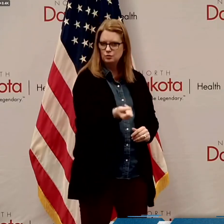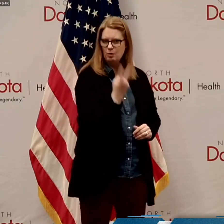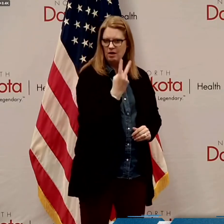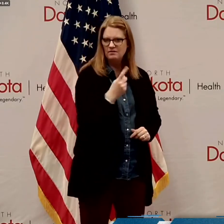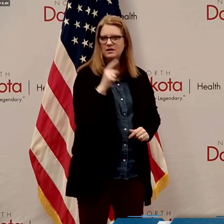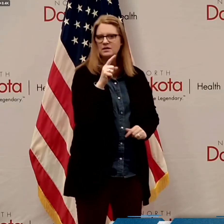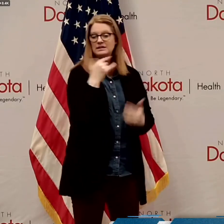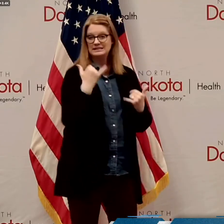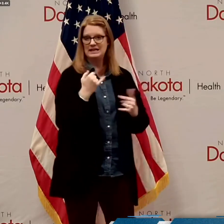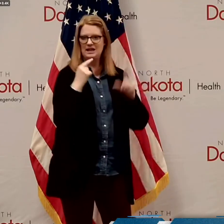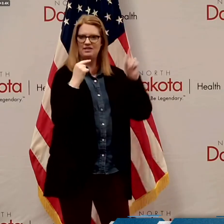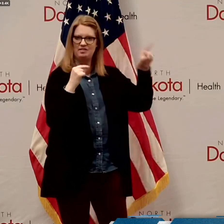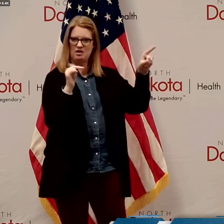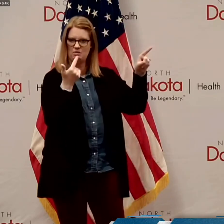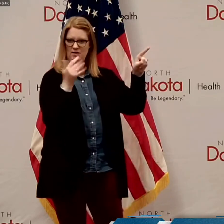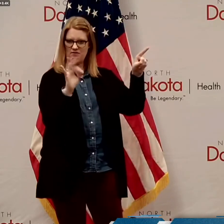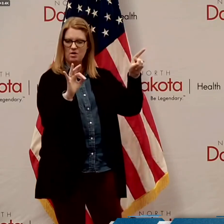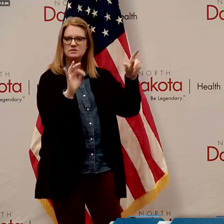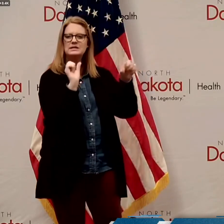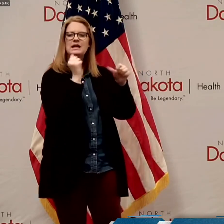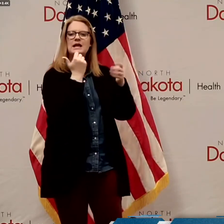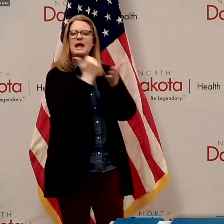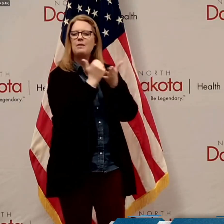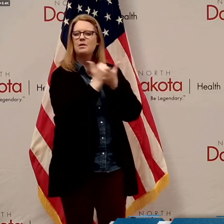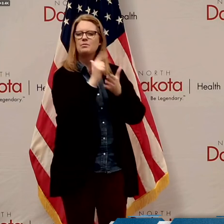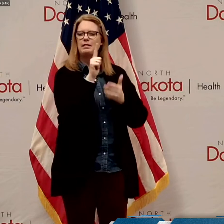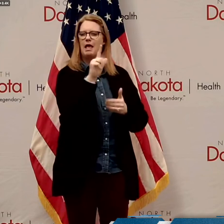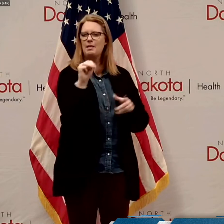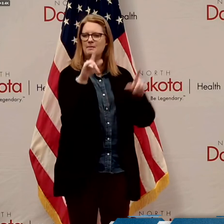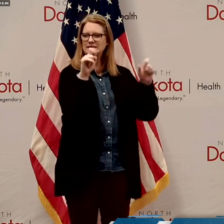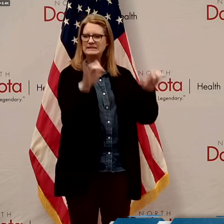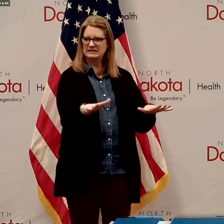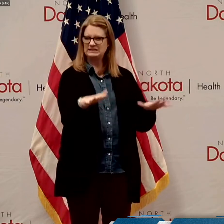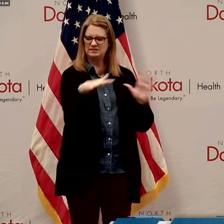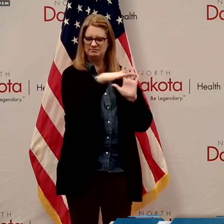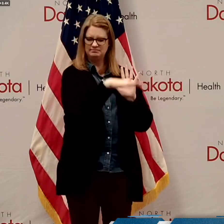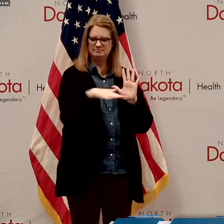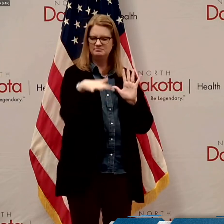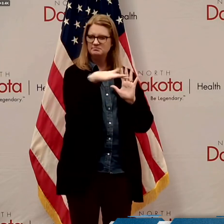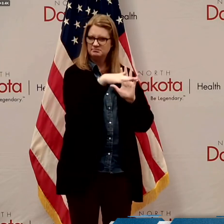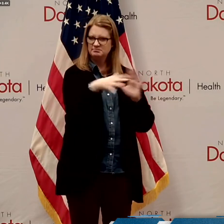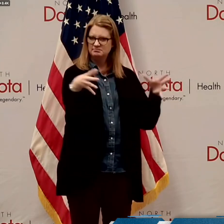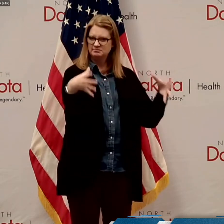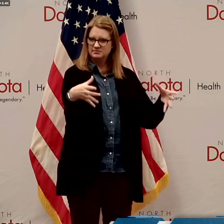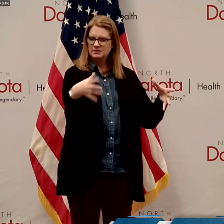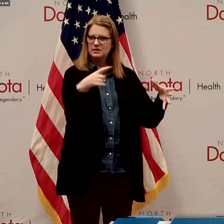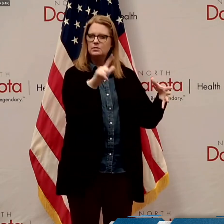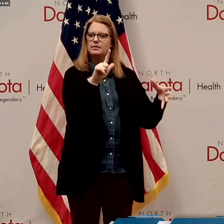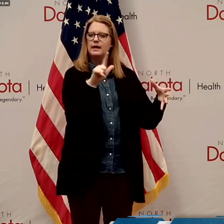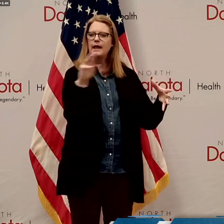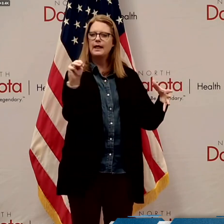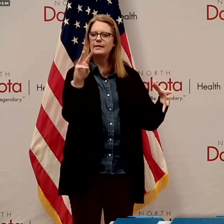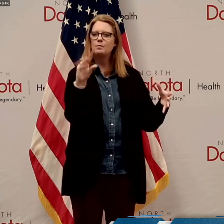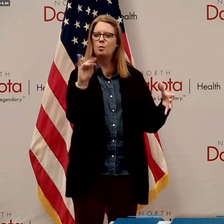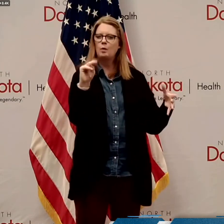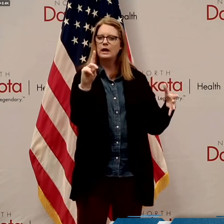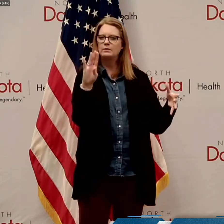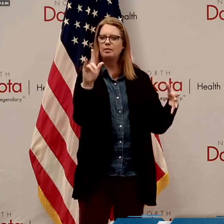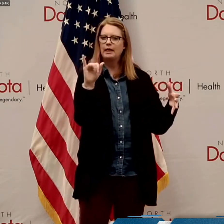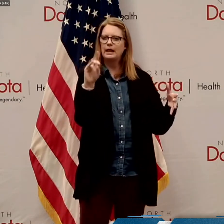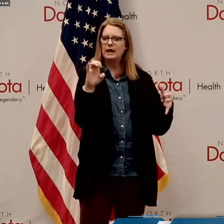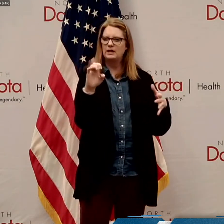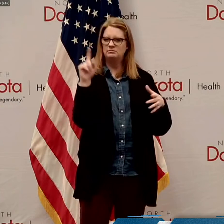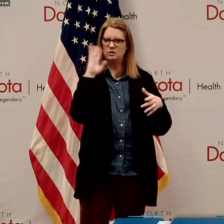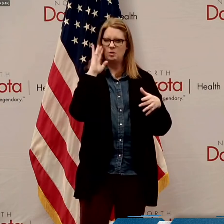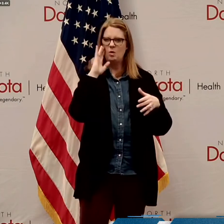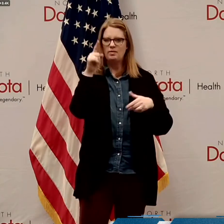Grand Forks today, helping with the LM testing event. And this relates to the LM wind blade plant in